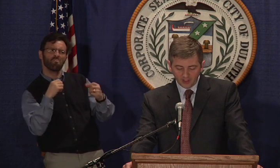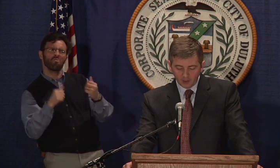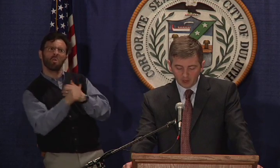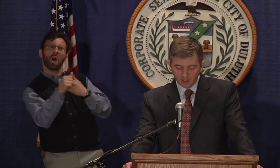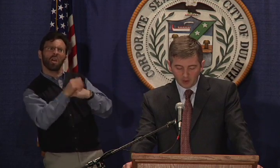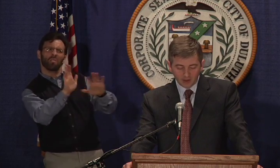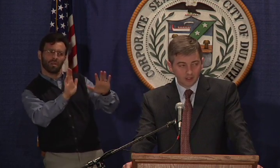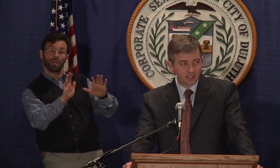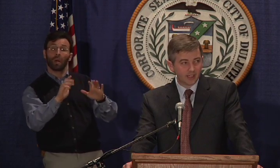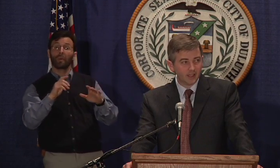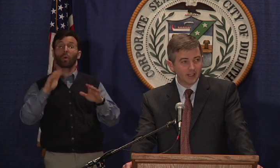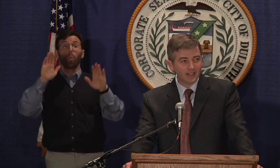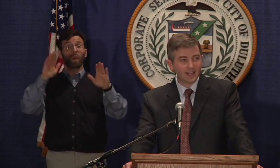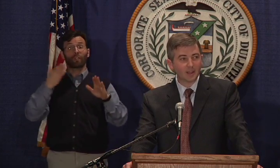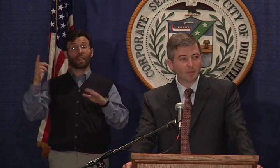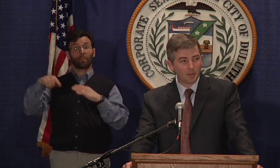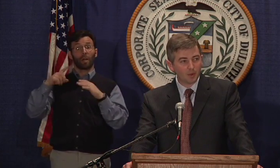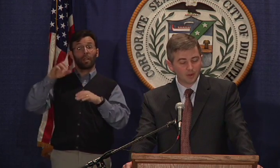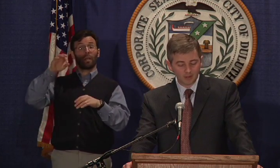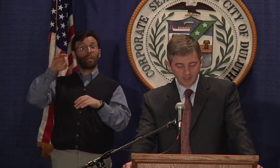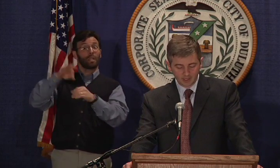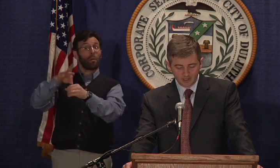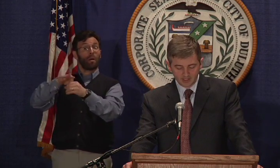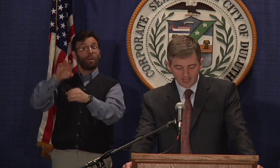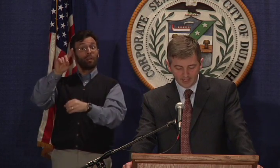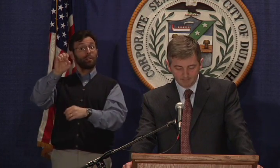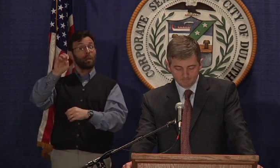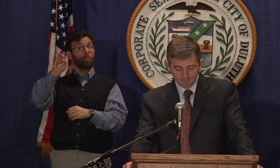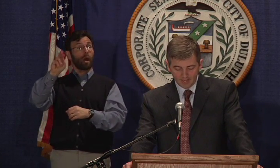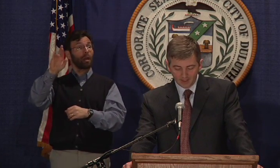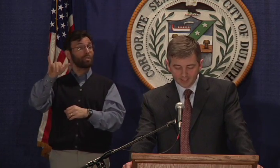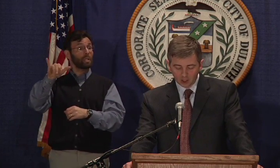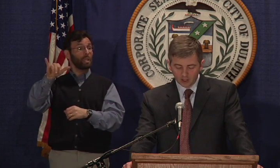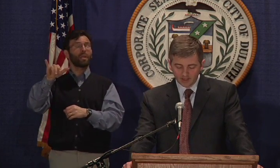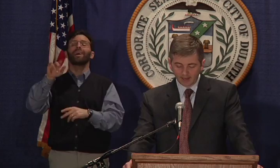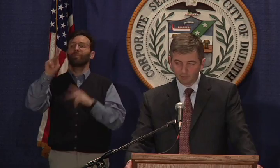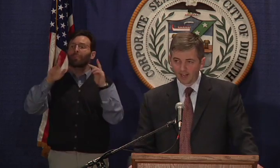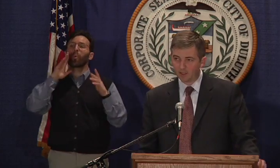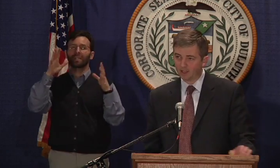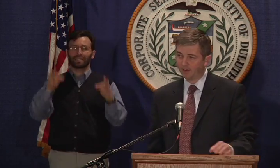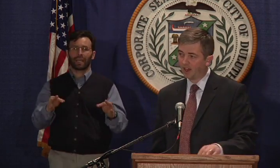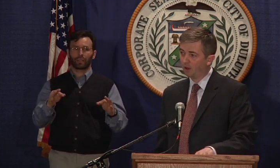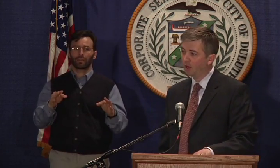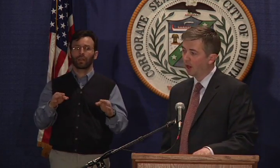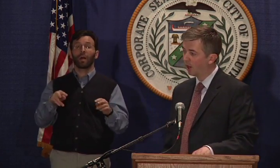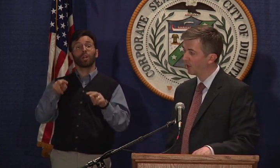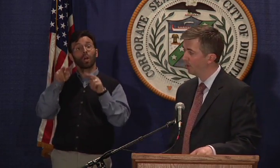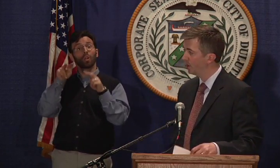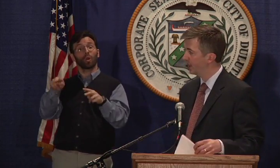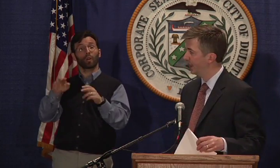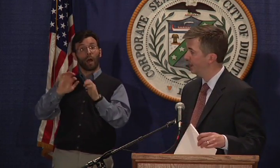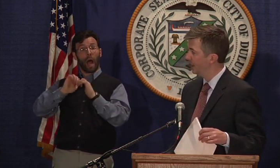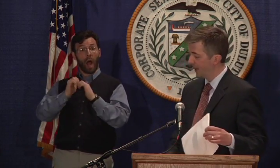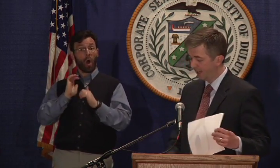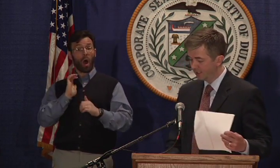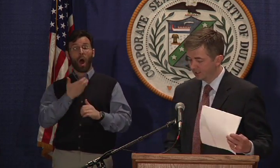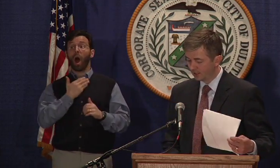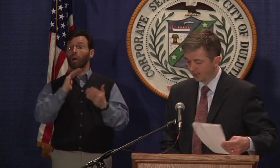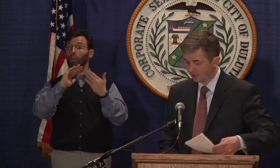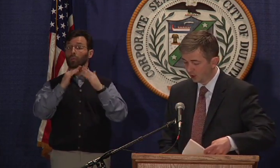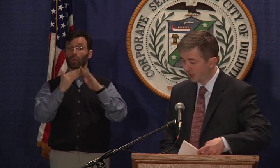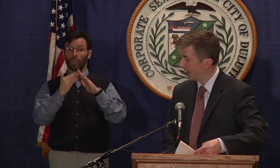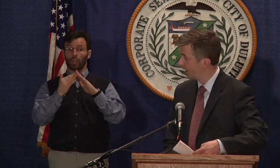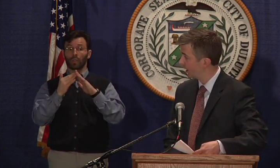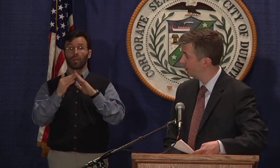the wonderful thing about democracy is that the people get to decide. And let's look at that reality of how our community